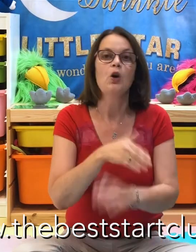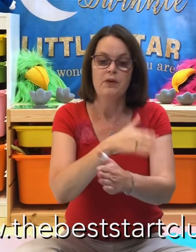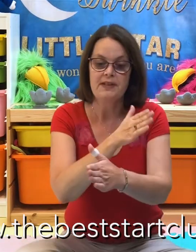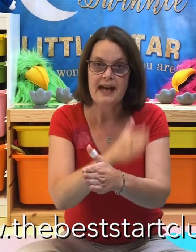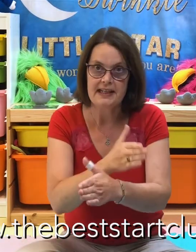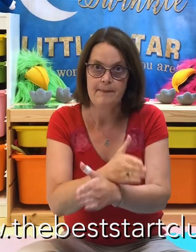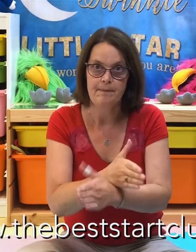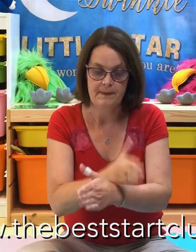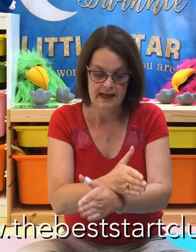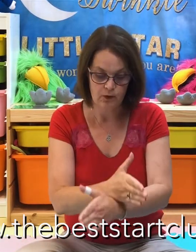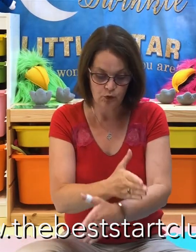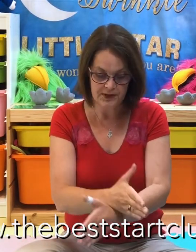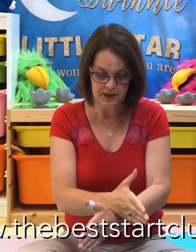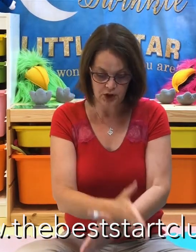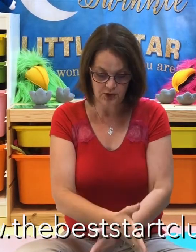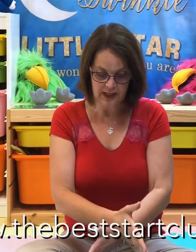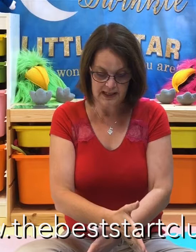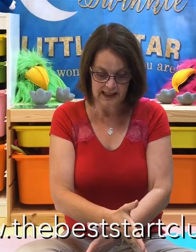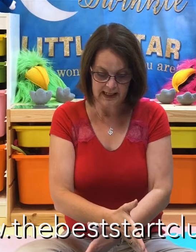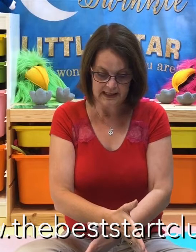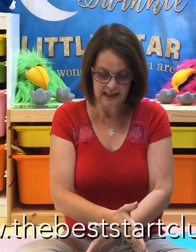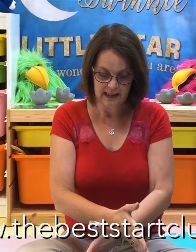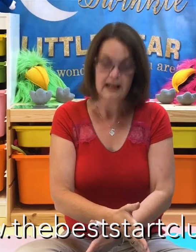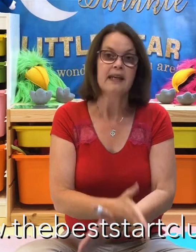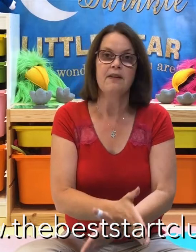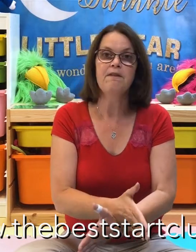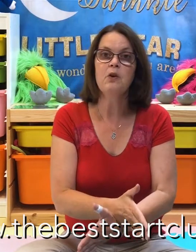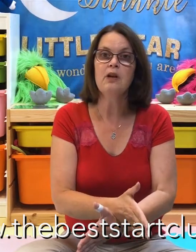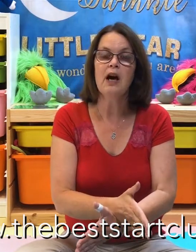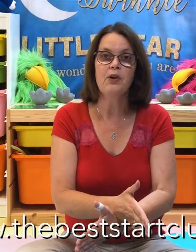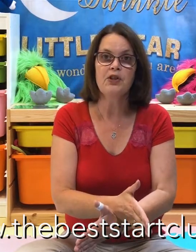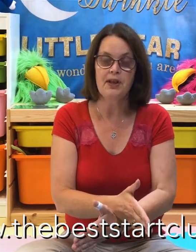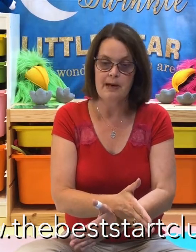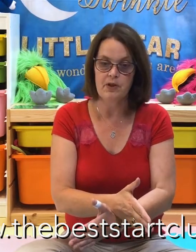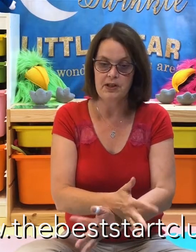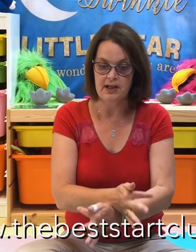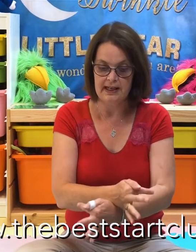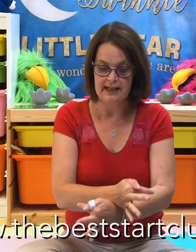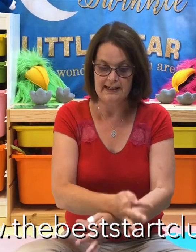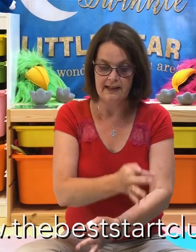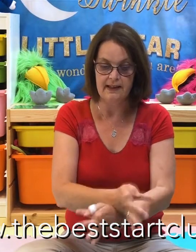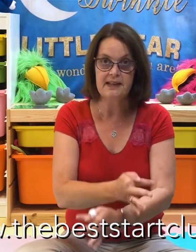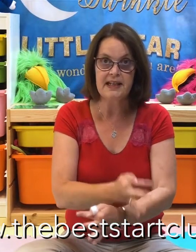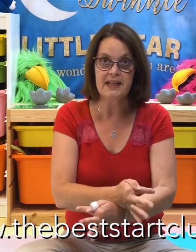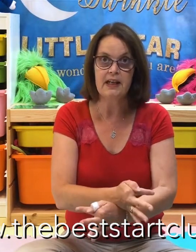we've daddy. Yeah, crossing, just creating an X. Now the full Irish Sign Language sign is like this, daddy.